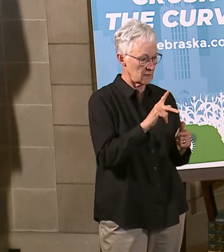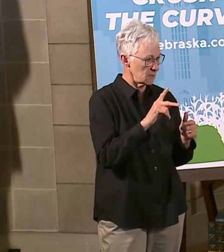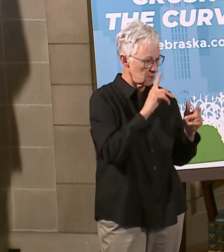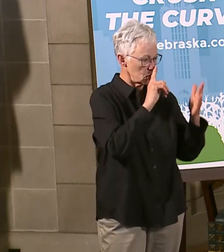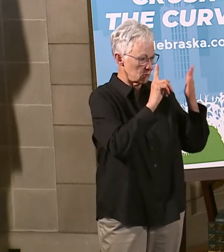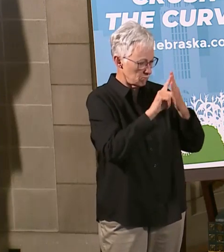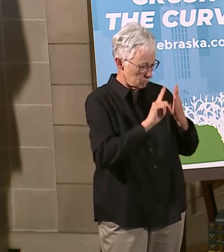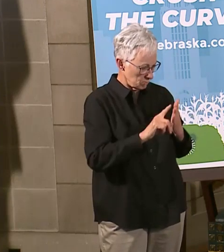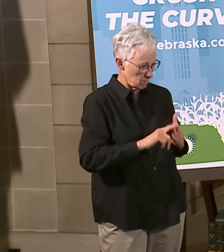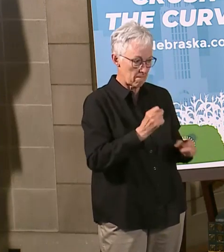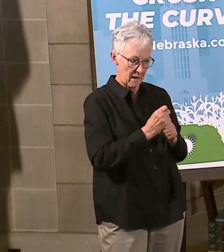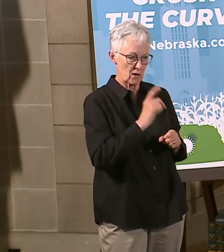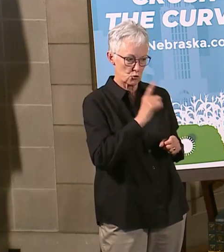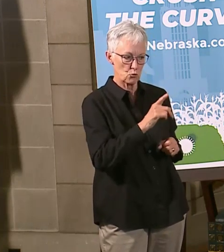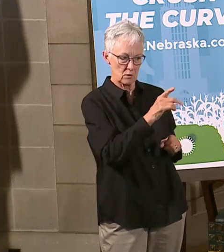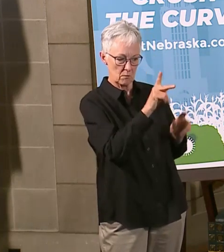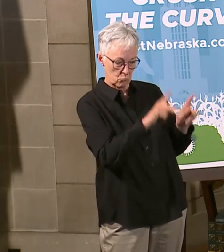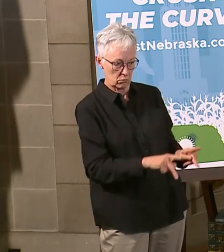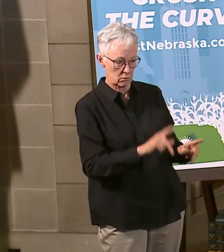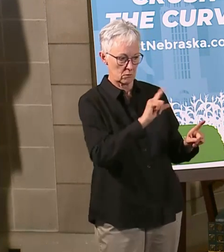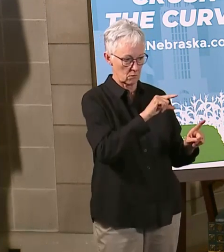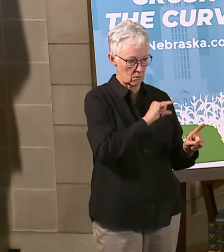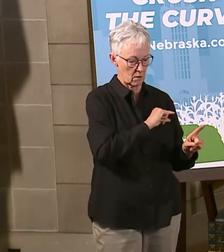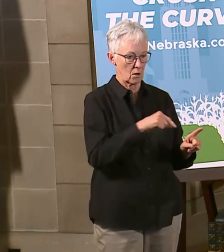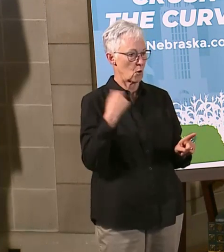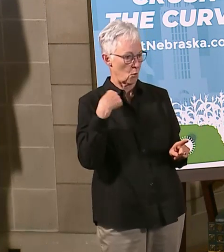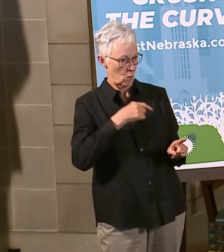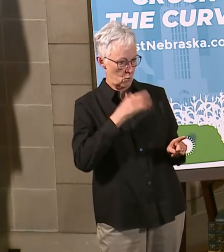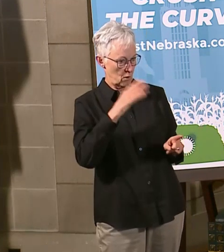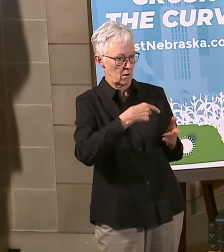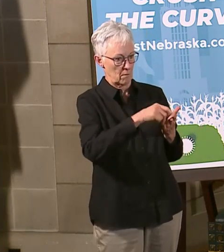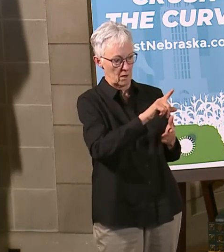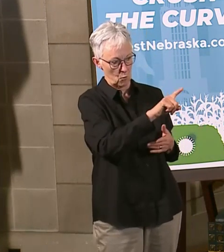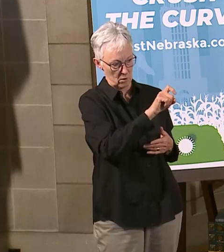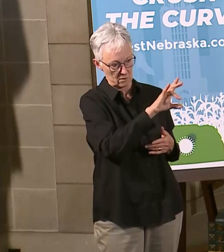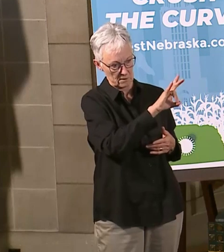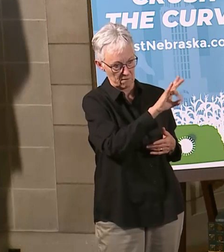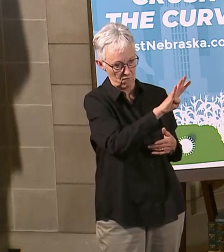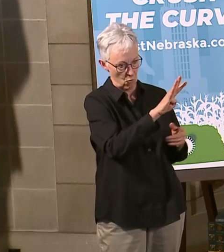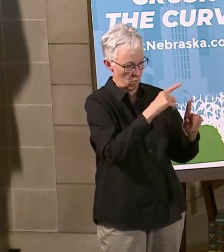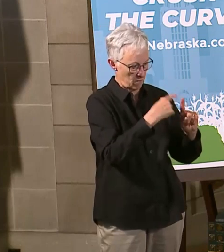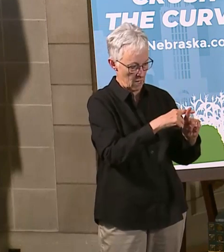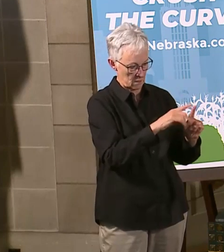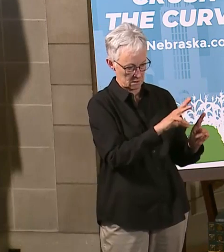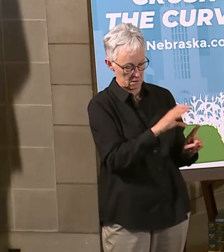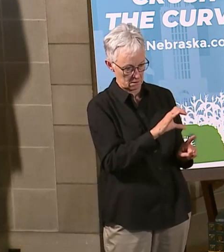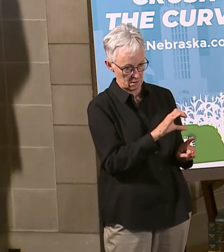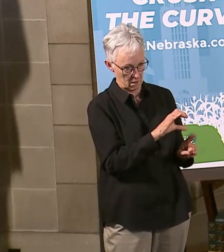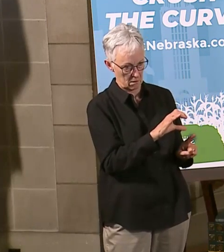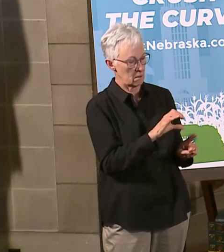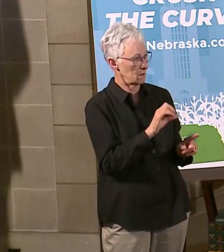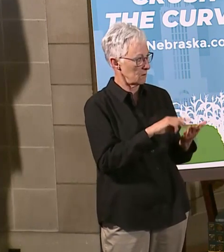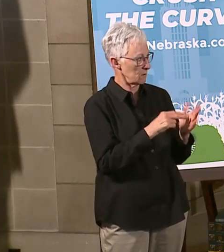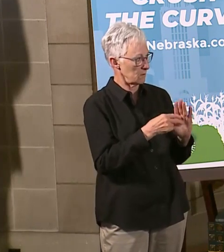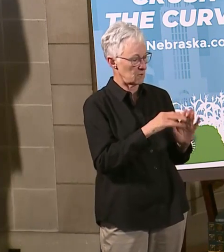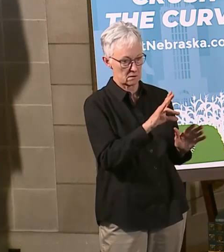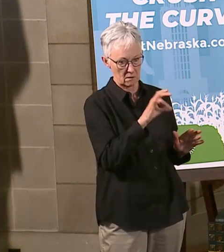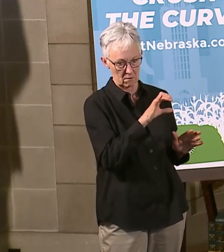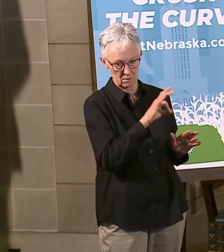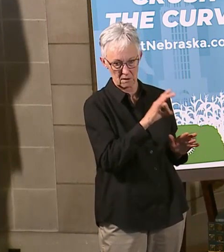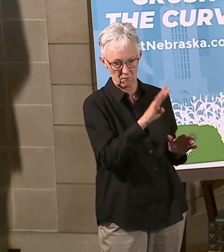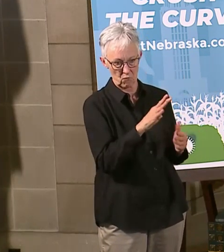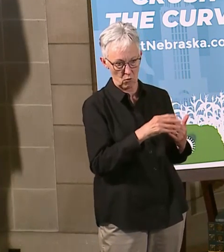we will pay them the $174 plus the $600 federal pandemic unemployment, so we'll get